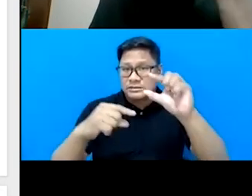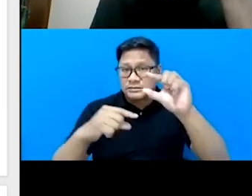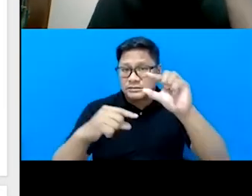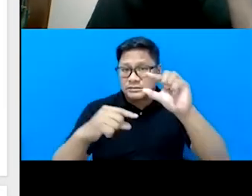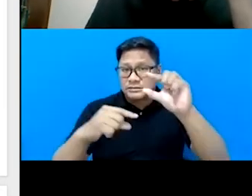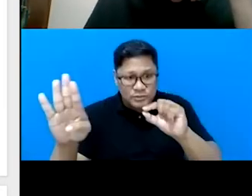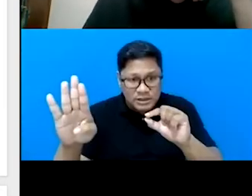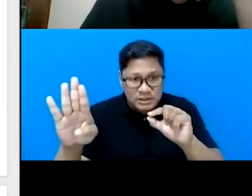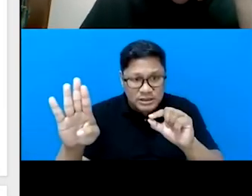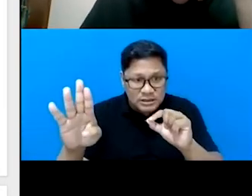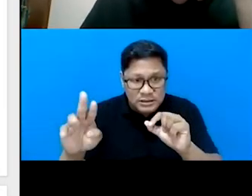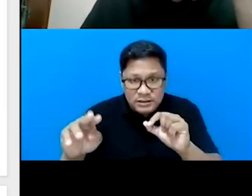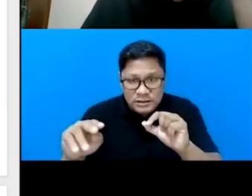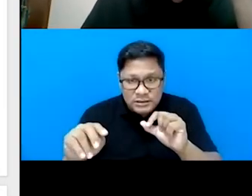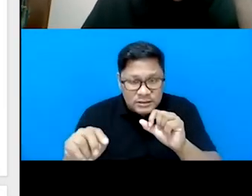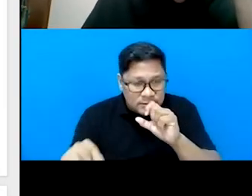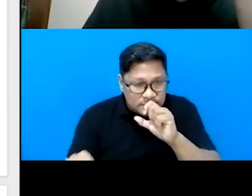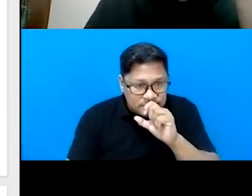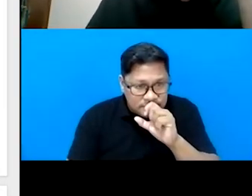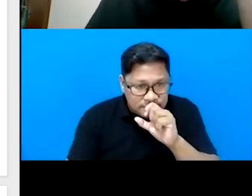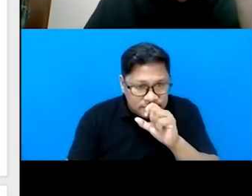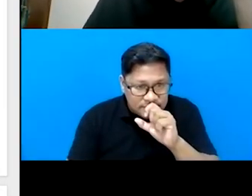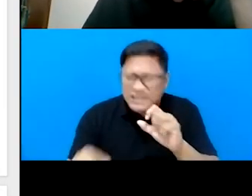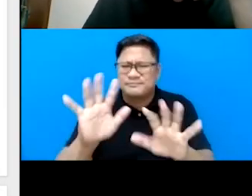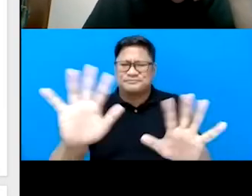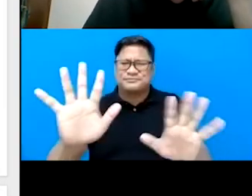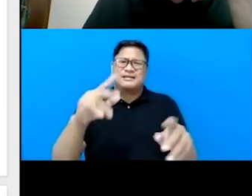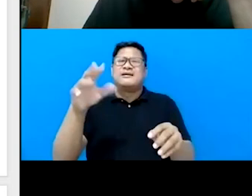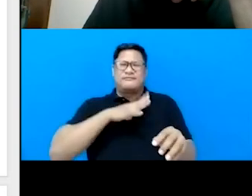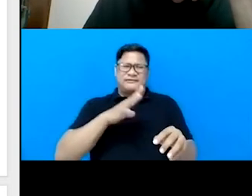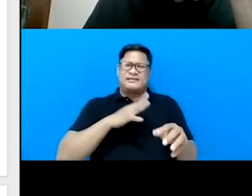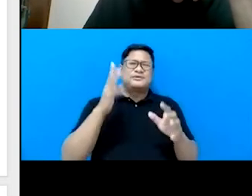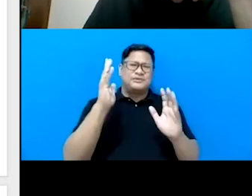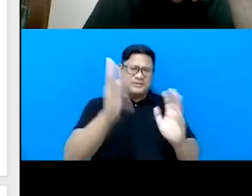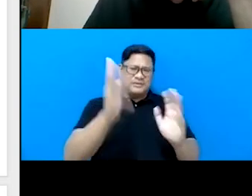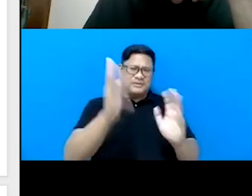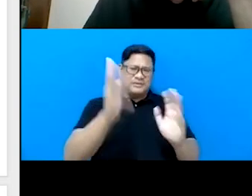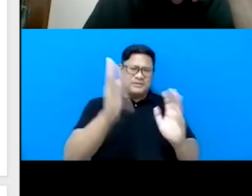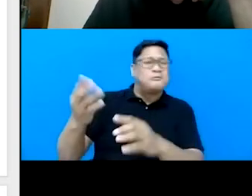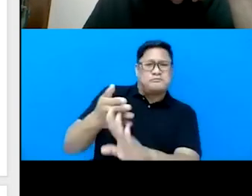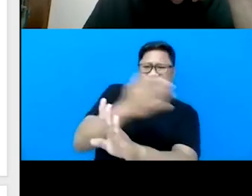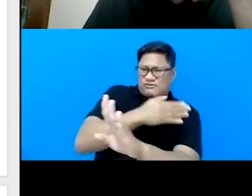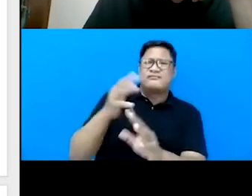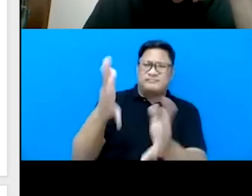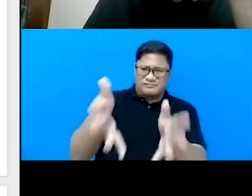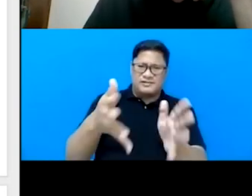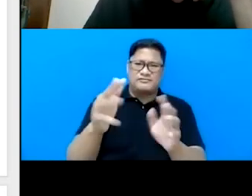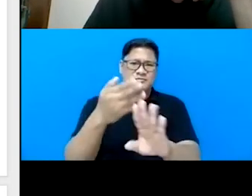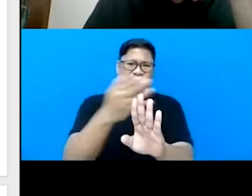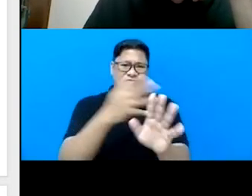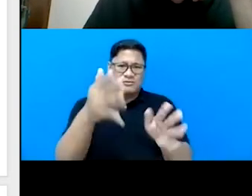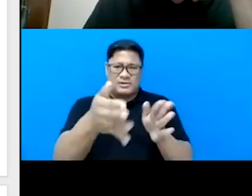the example. So I think just leave it as it is. It's fine. It's fine. Go